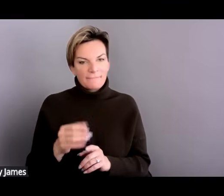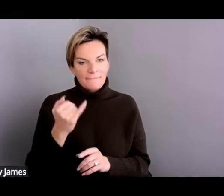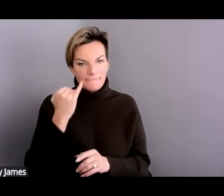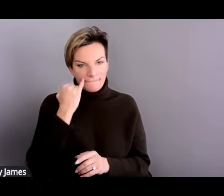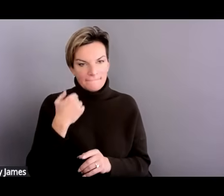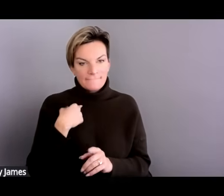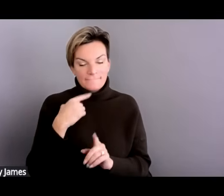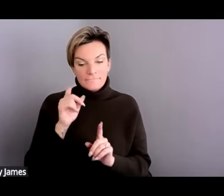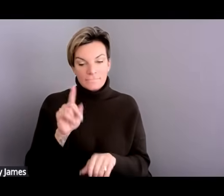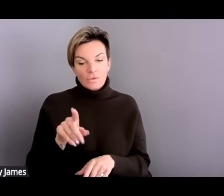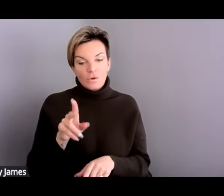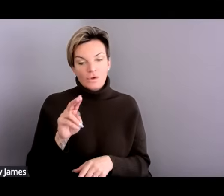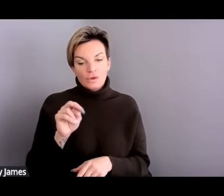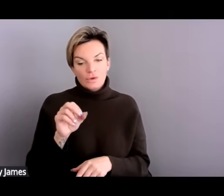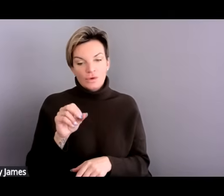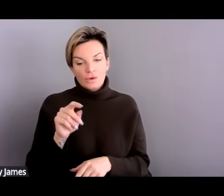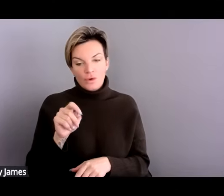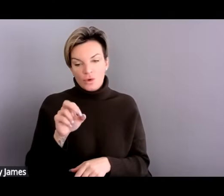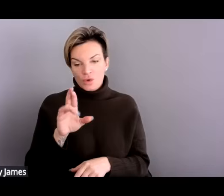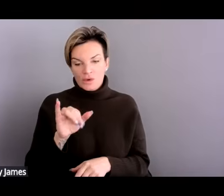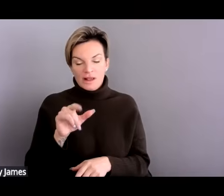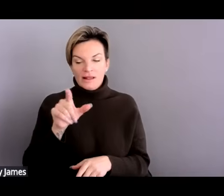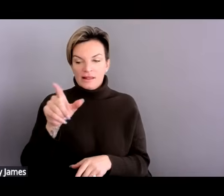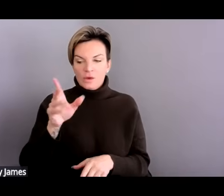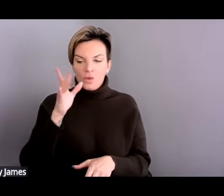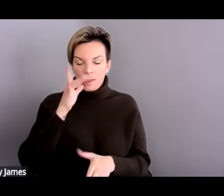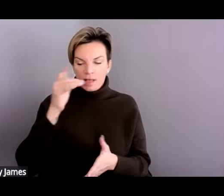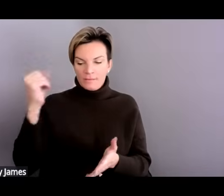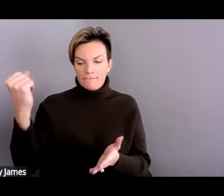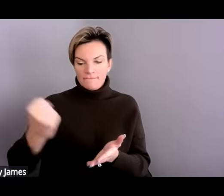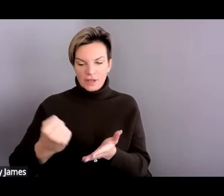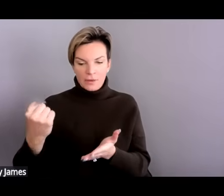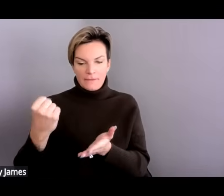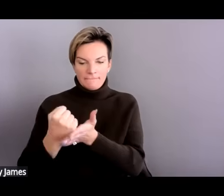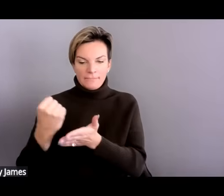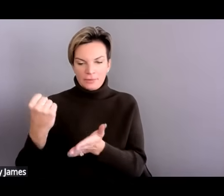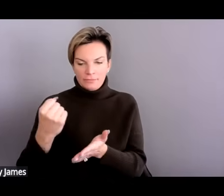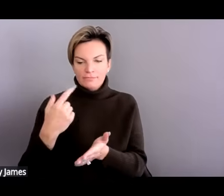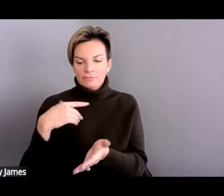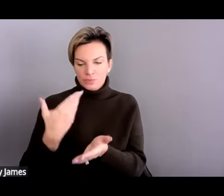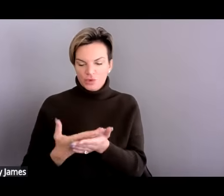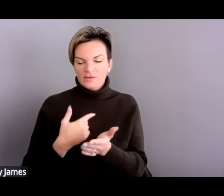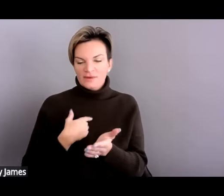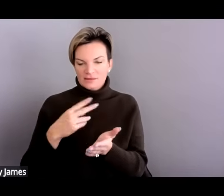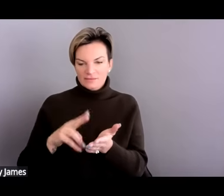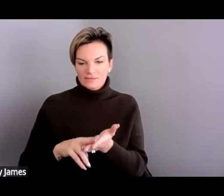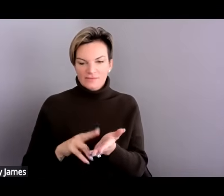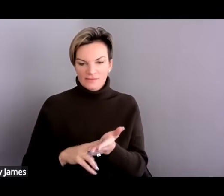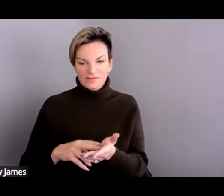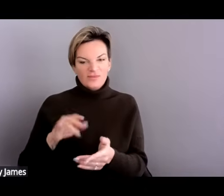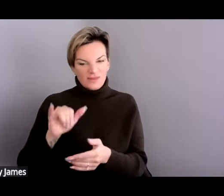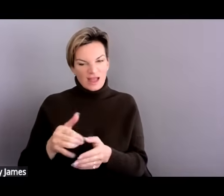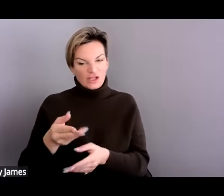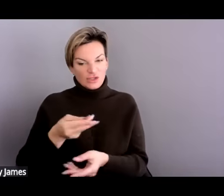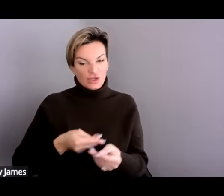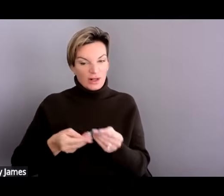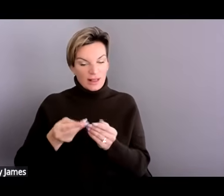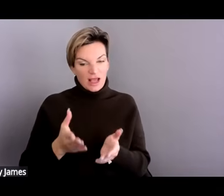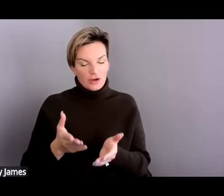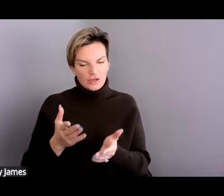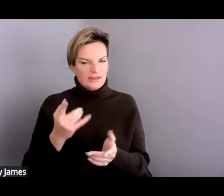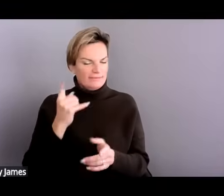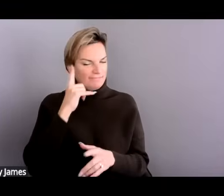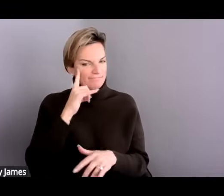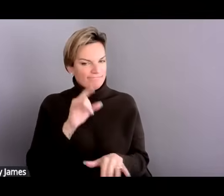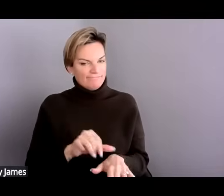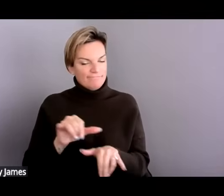to attest to my signature. That was me. These circulators are being given an enormous responsibility to validate the signatures